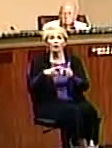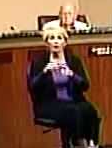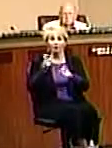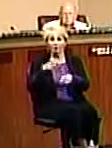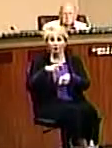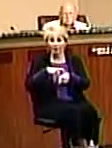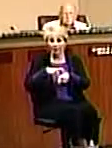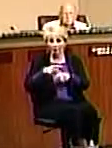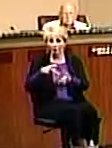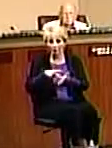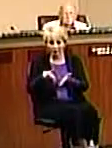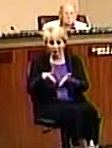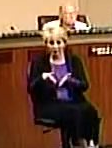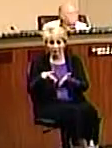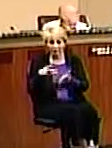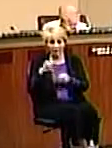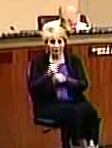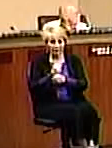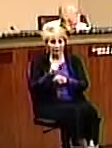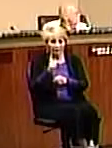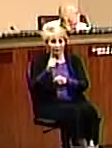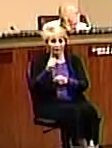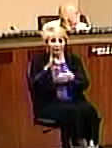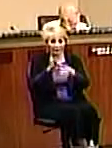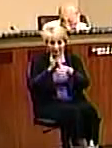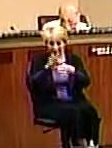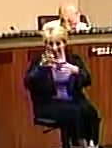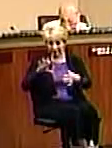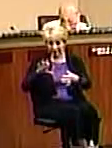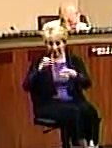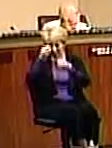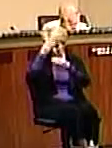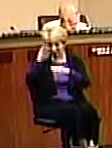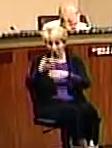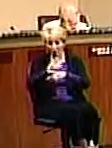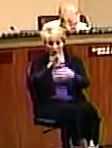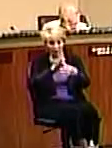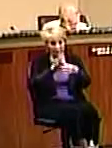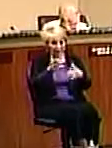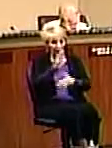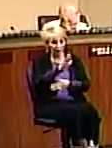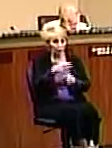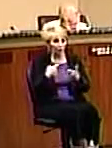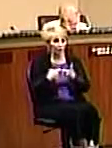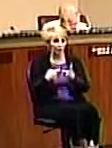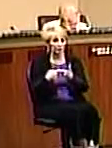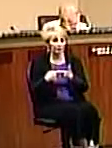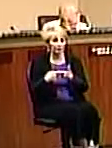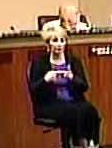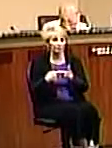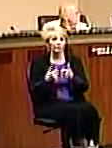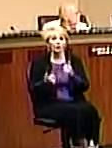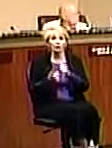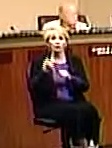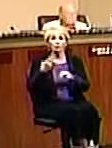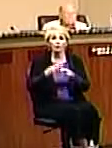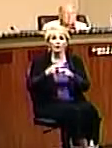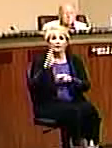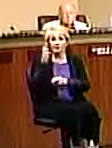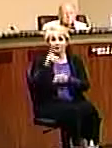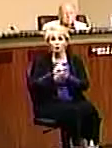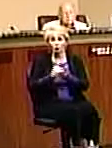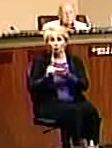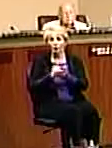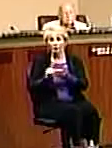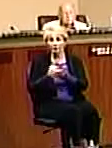to pay, once you get the disconnect notice, before you disconnect the utilities, it's usually about 6 weeks is what